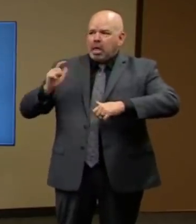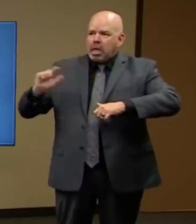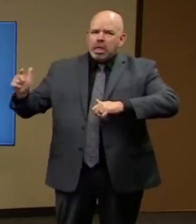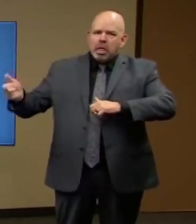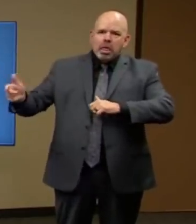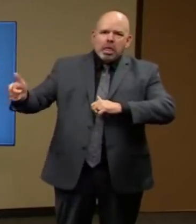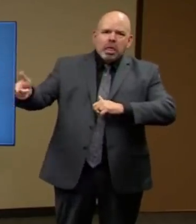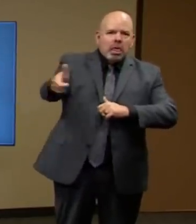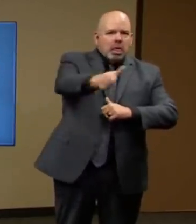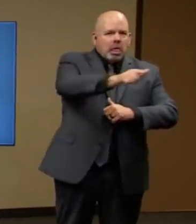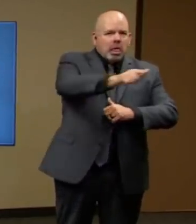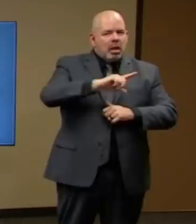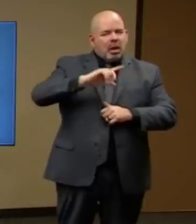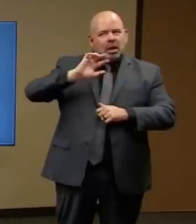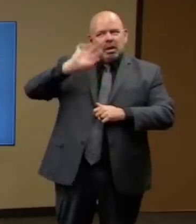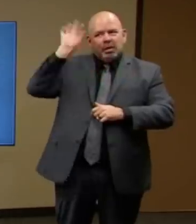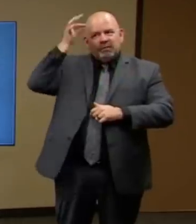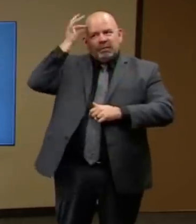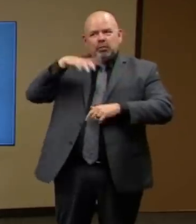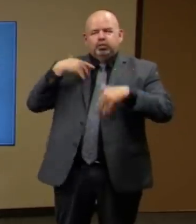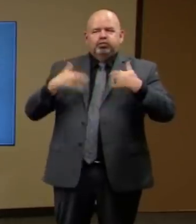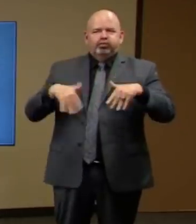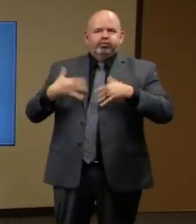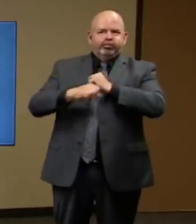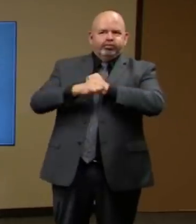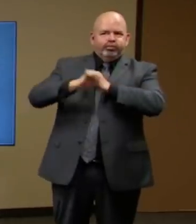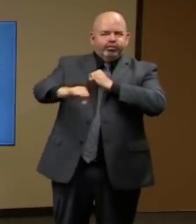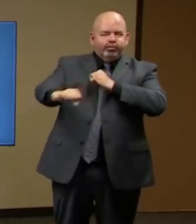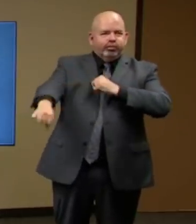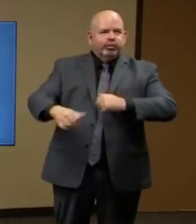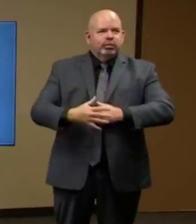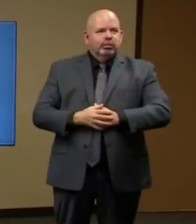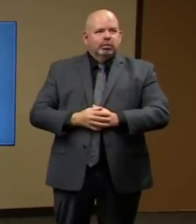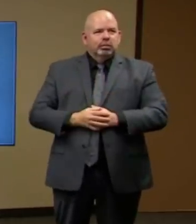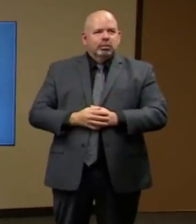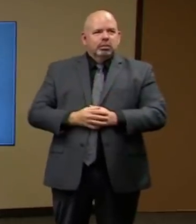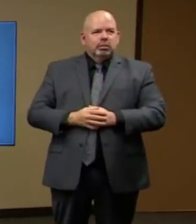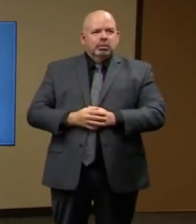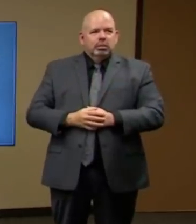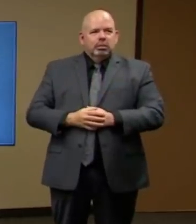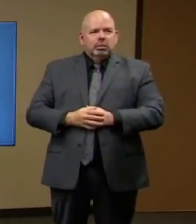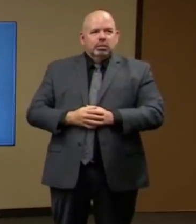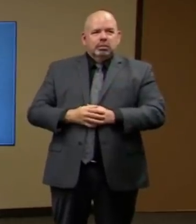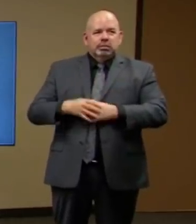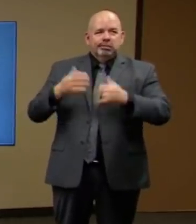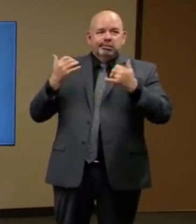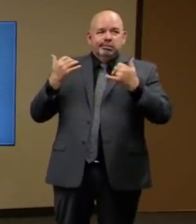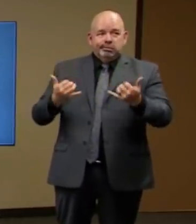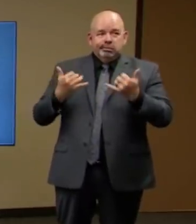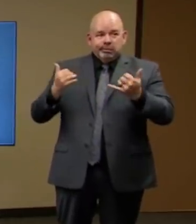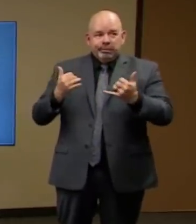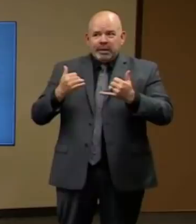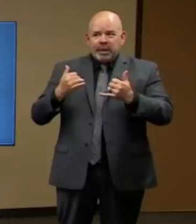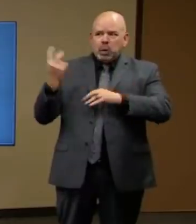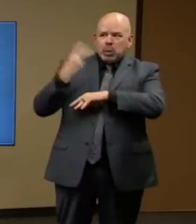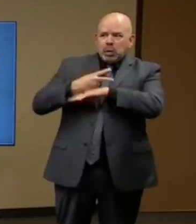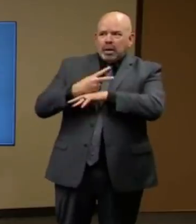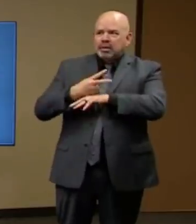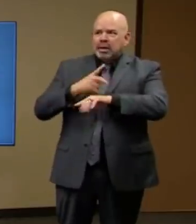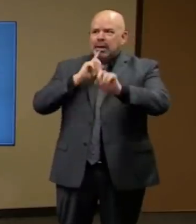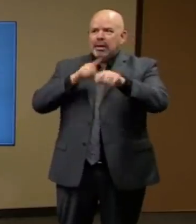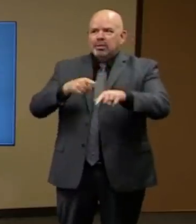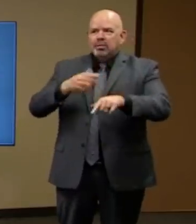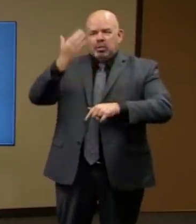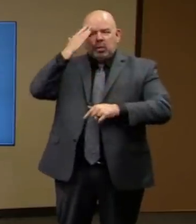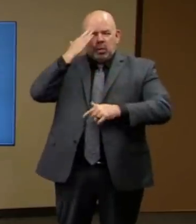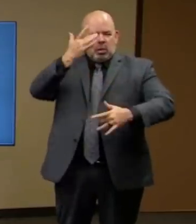insurance, you're going to be able to get your test turned around in 2 or 3 days. And that's very, very important, frankly, because it's hard